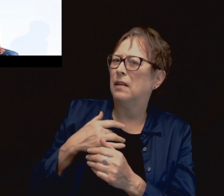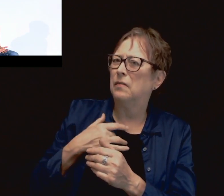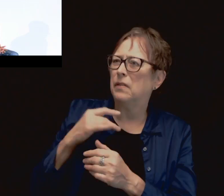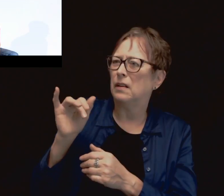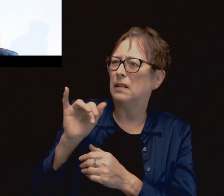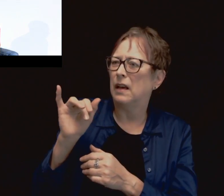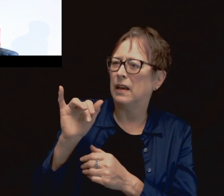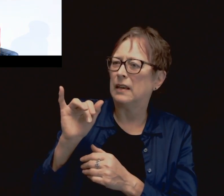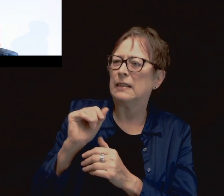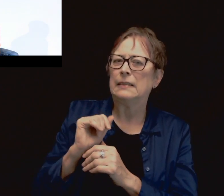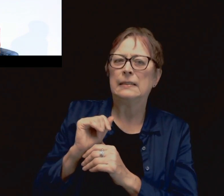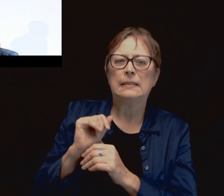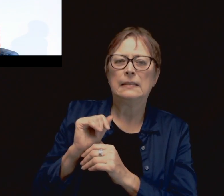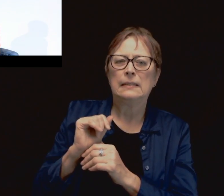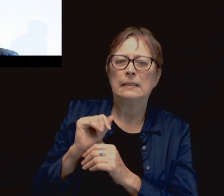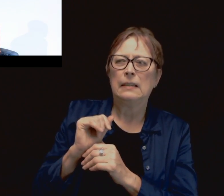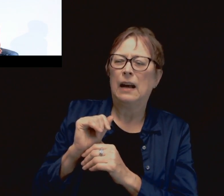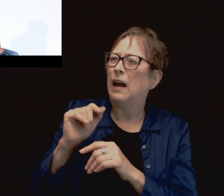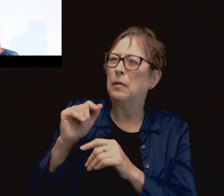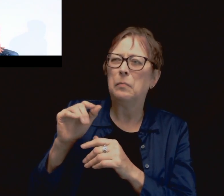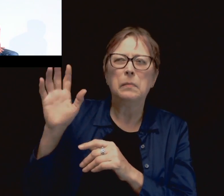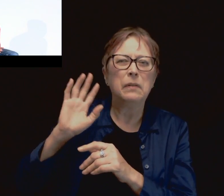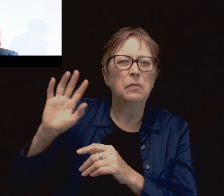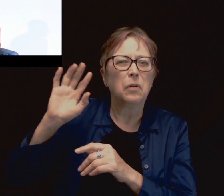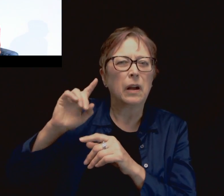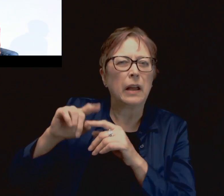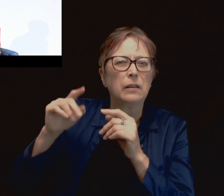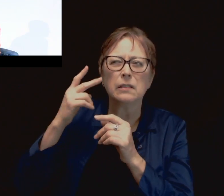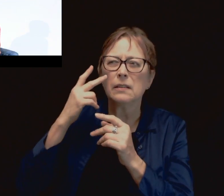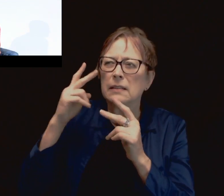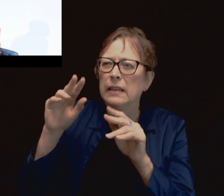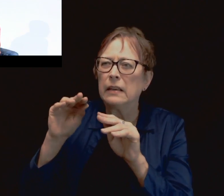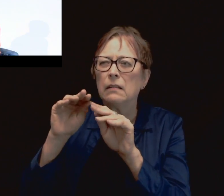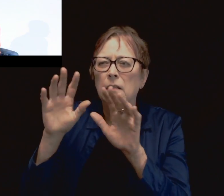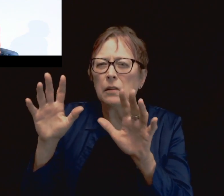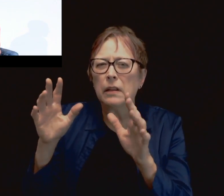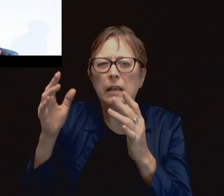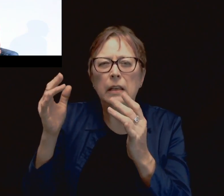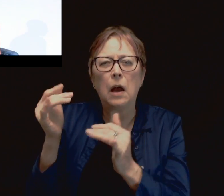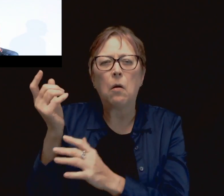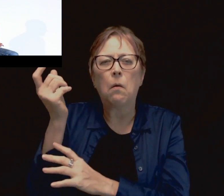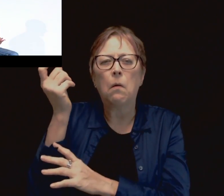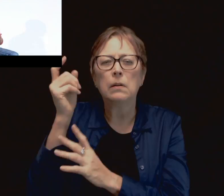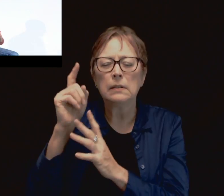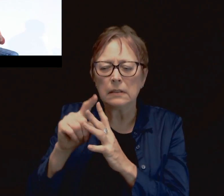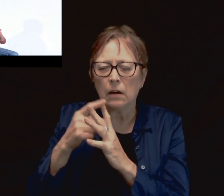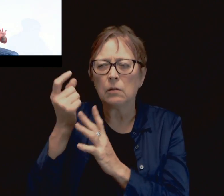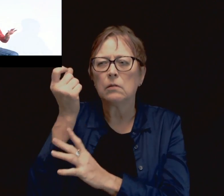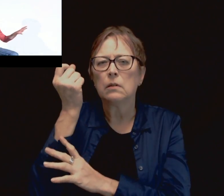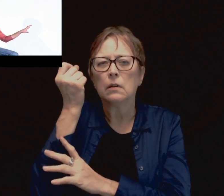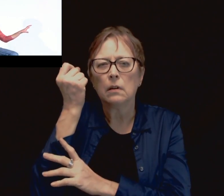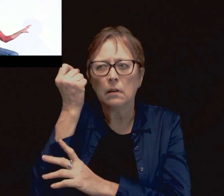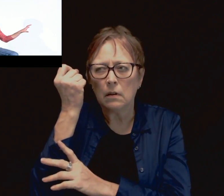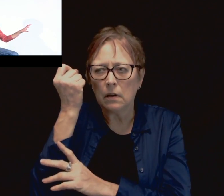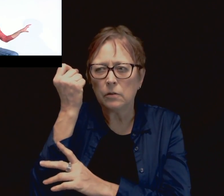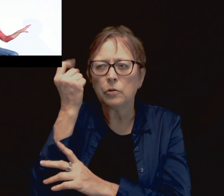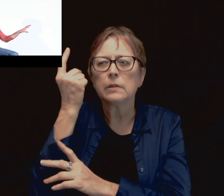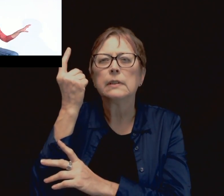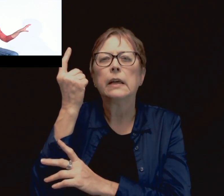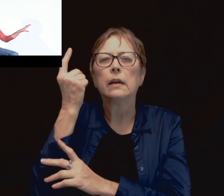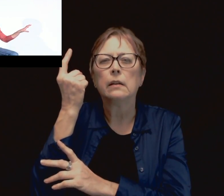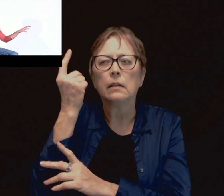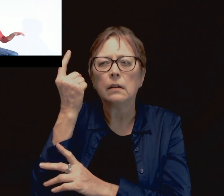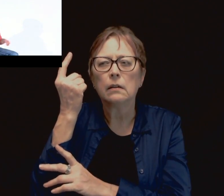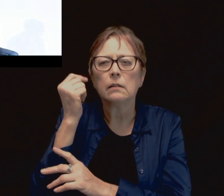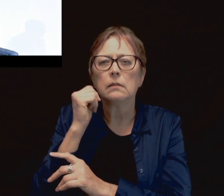of foggy glasses that steam up when you walk into a room. It was like I was seeing everything, just bright,